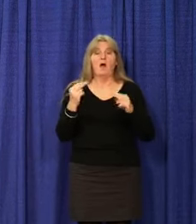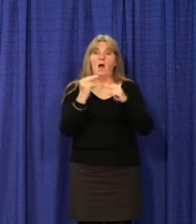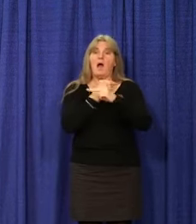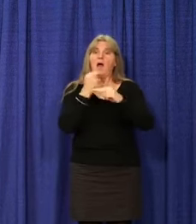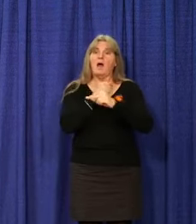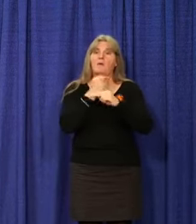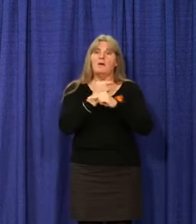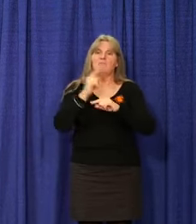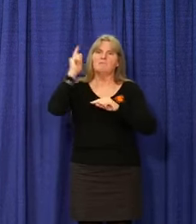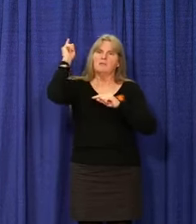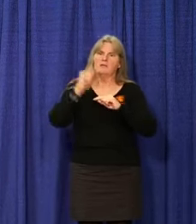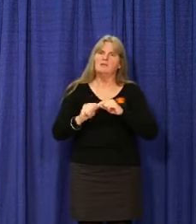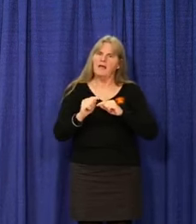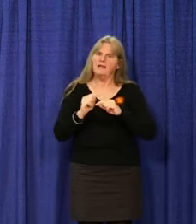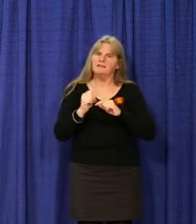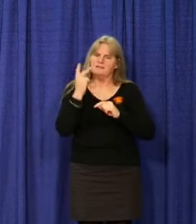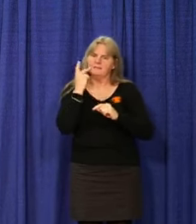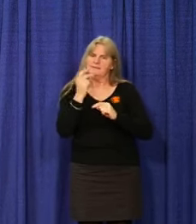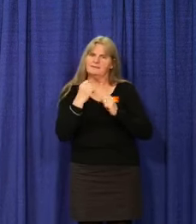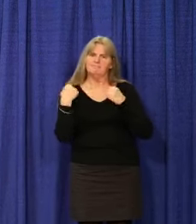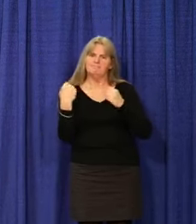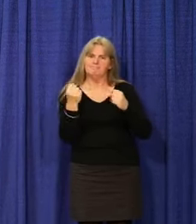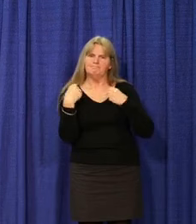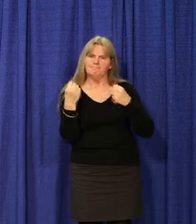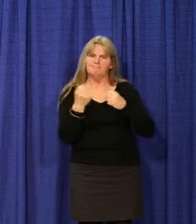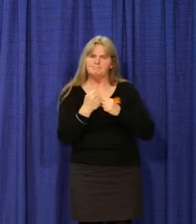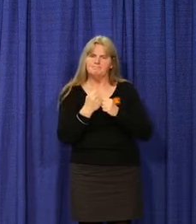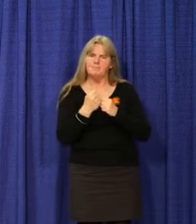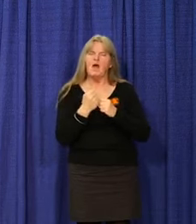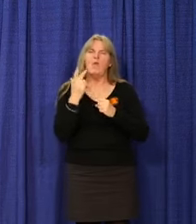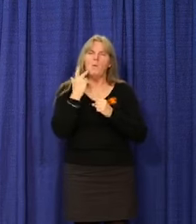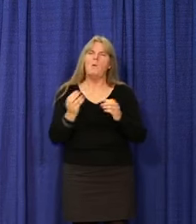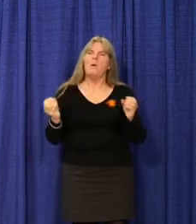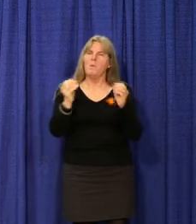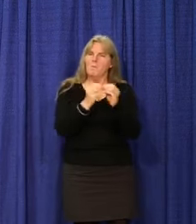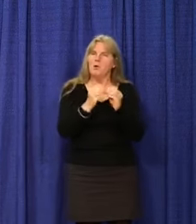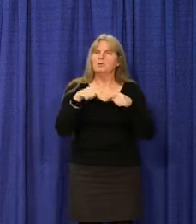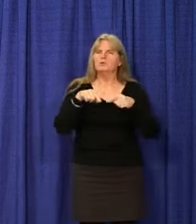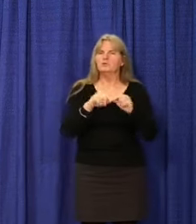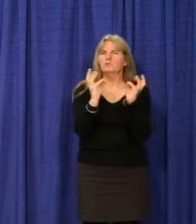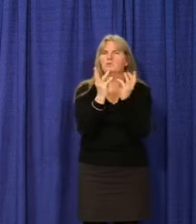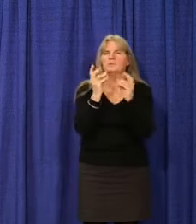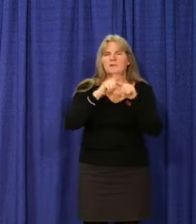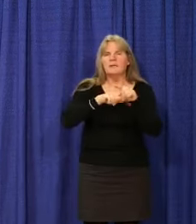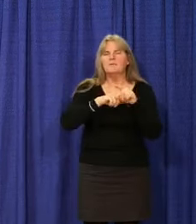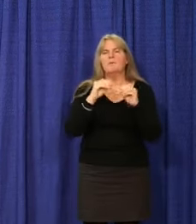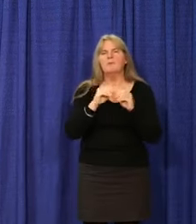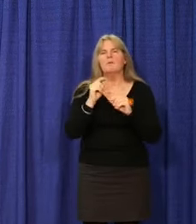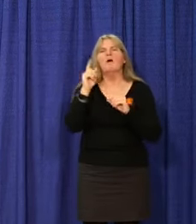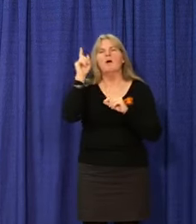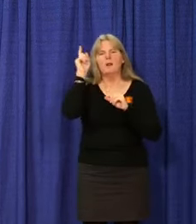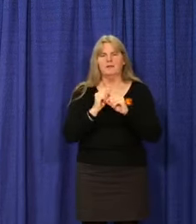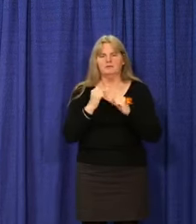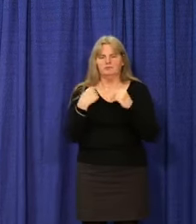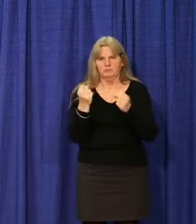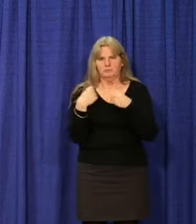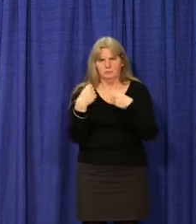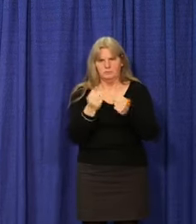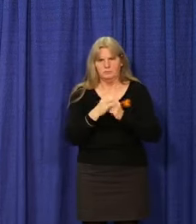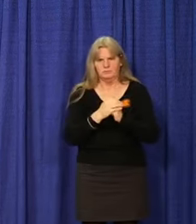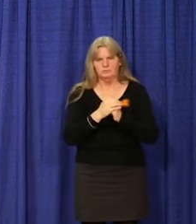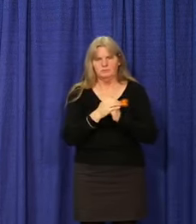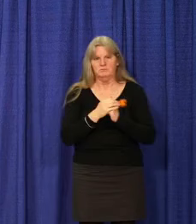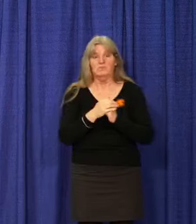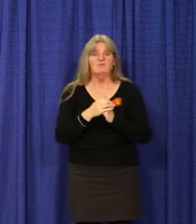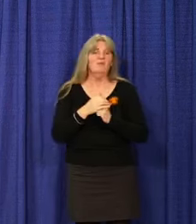and soon in the winter months we anticipate it will slow down even more so. We also expect the